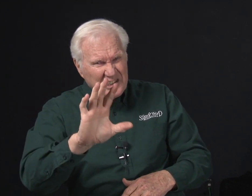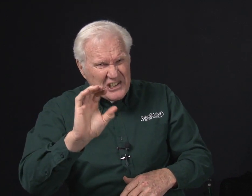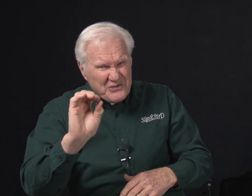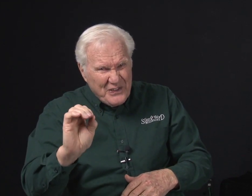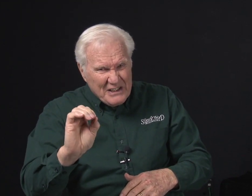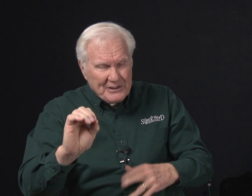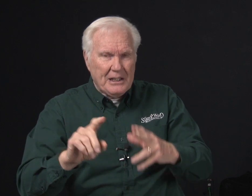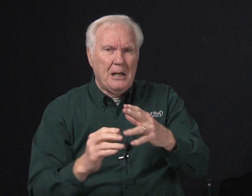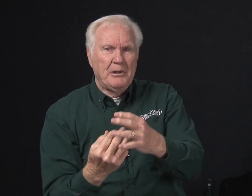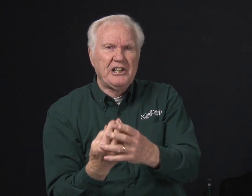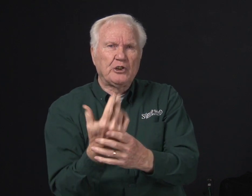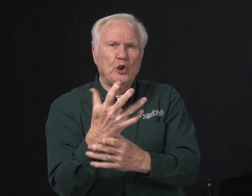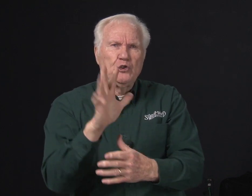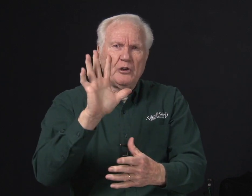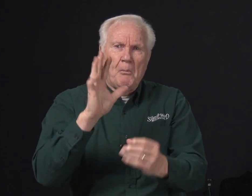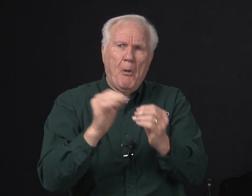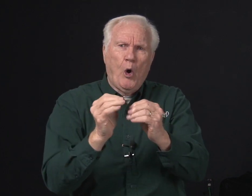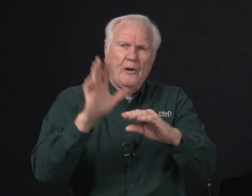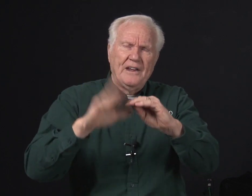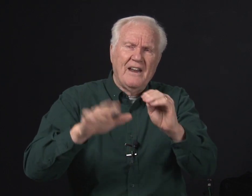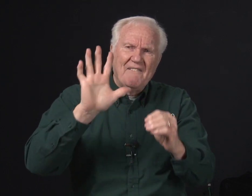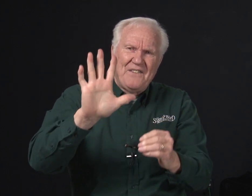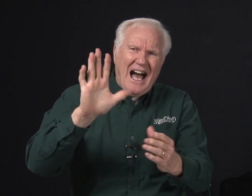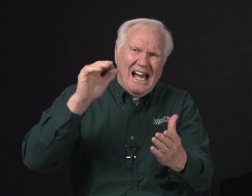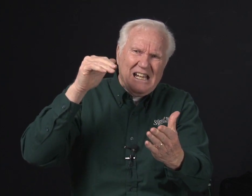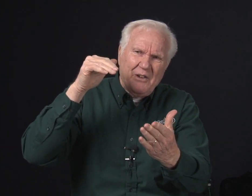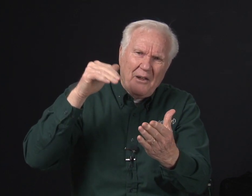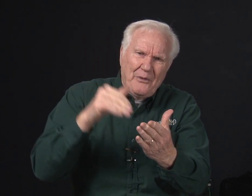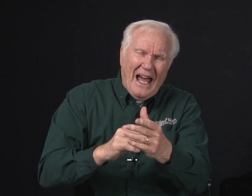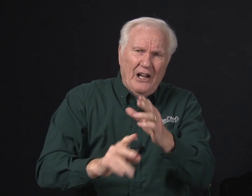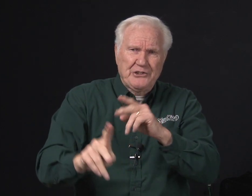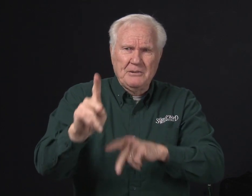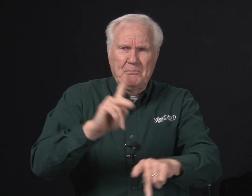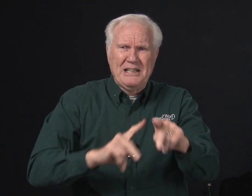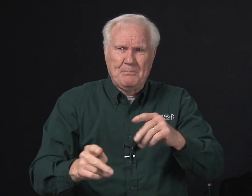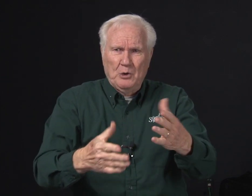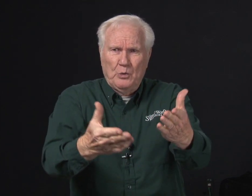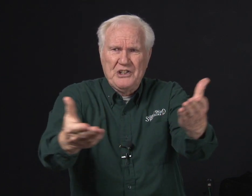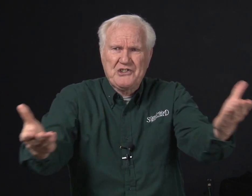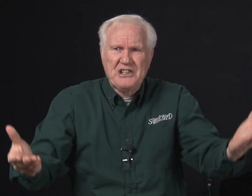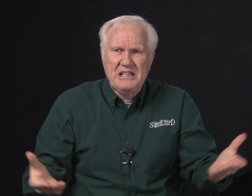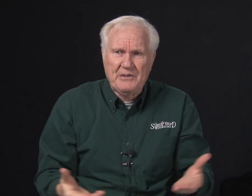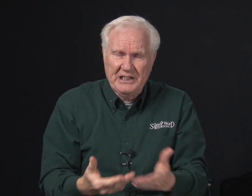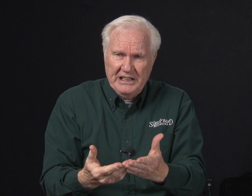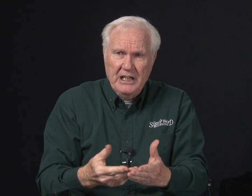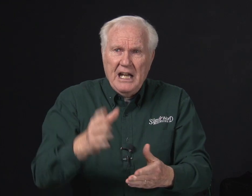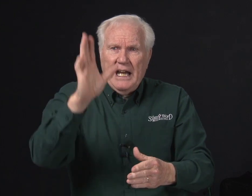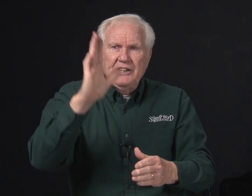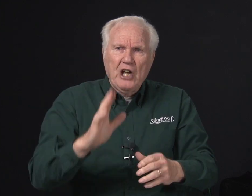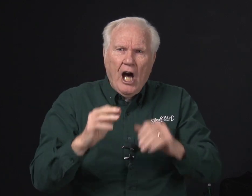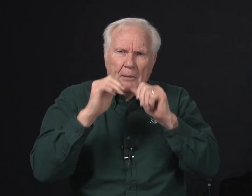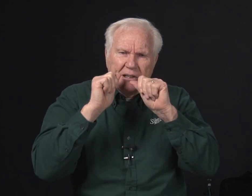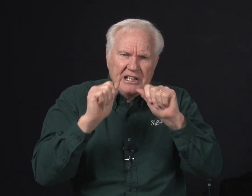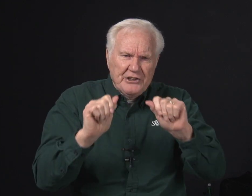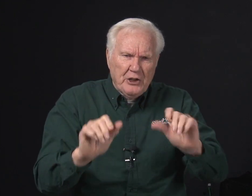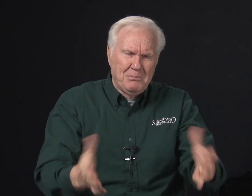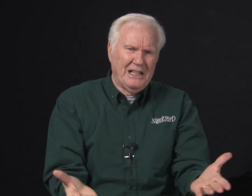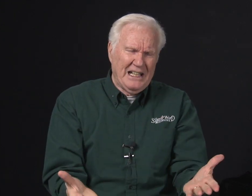just 50, but it grew to more than 5,000 people receiving it. And God began to